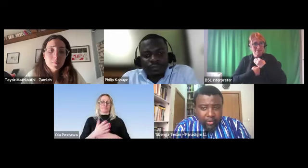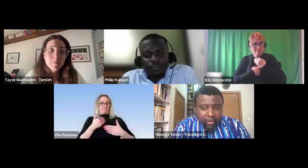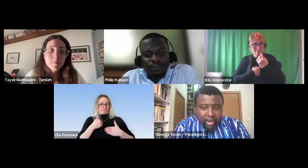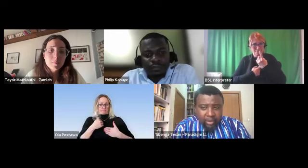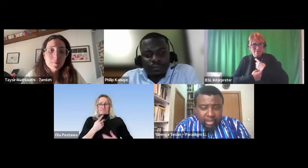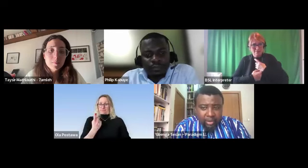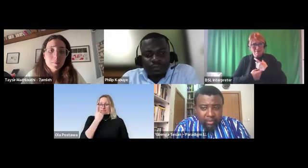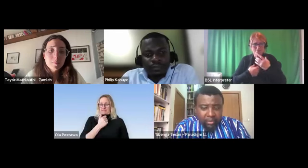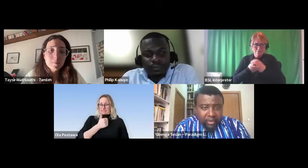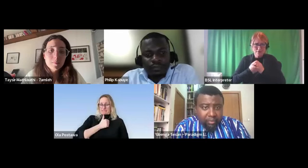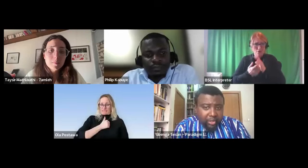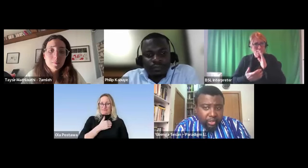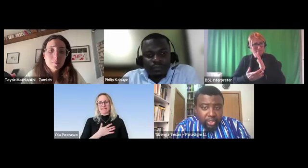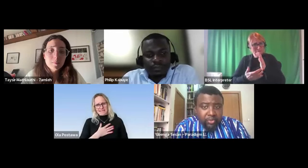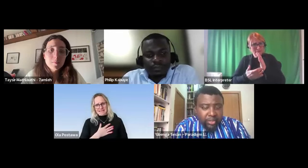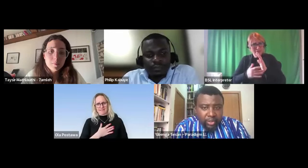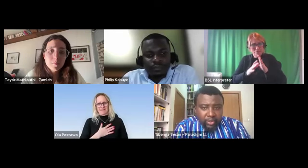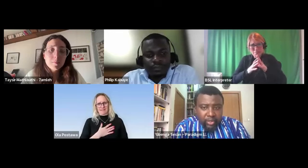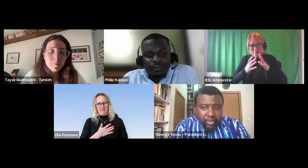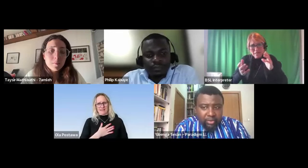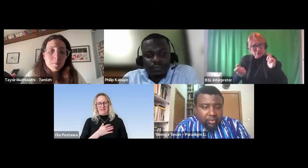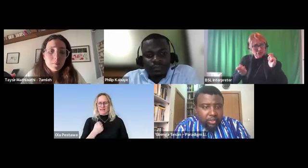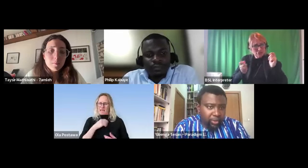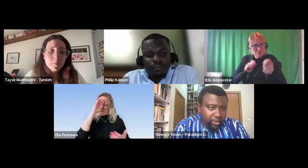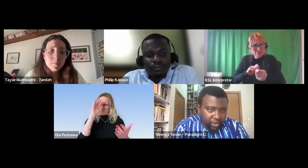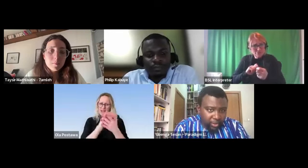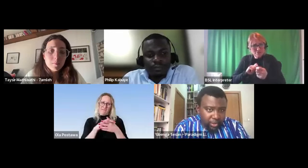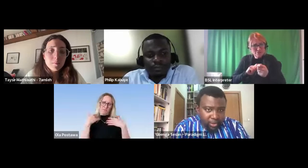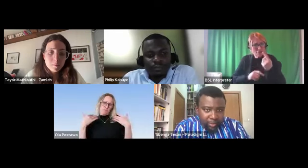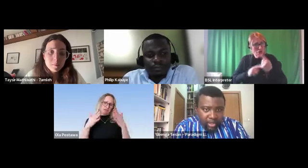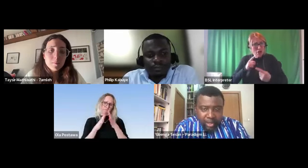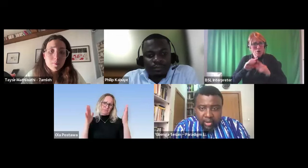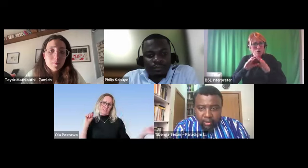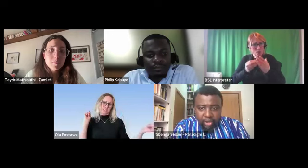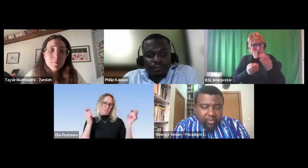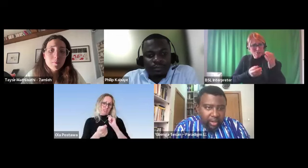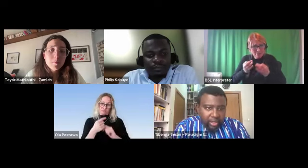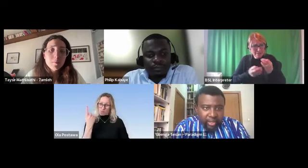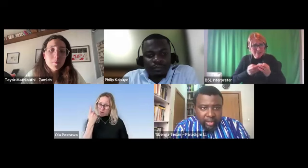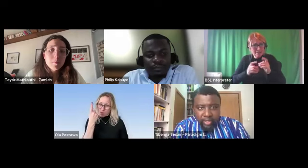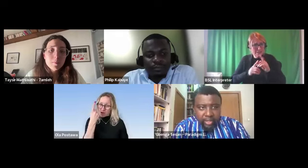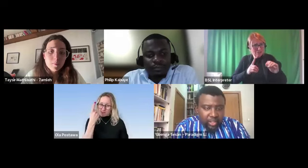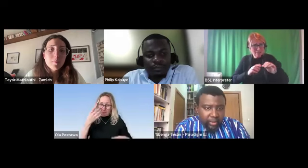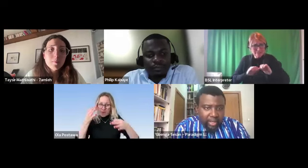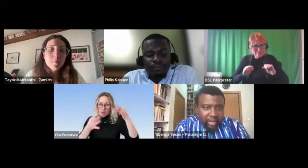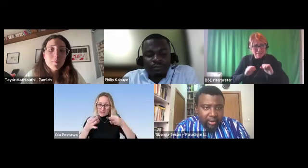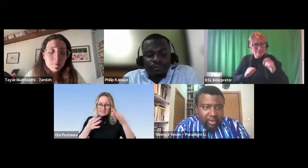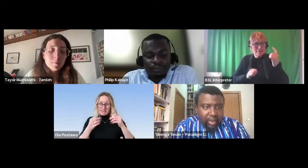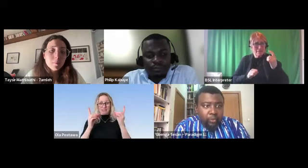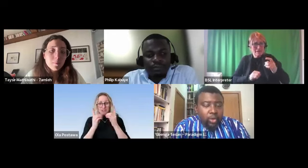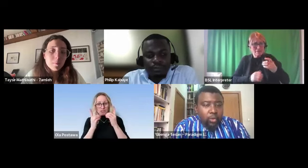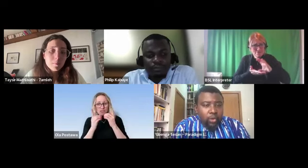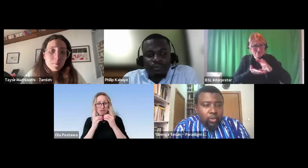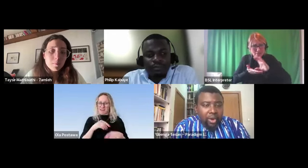so we're right in the middle of a major shift, not just in terms of geopolitics and digital space, but in funding, in the civic space